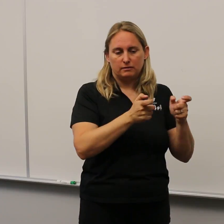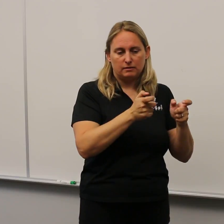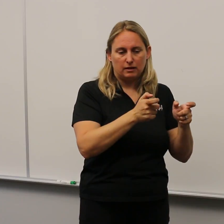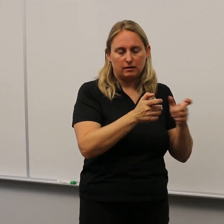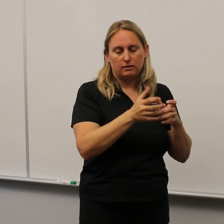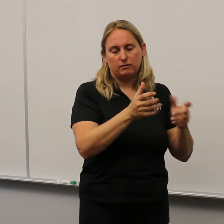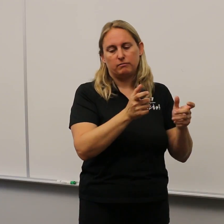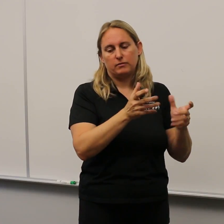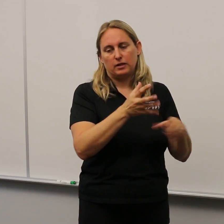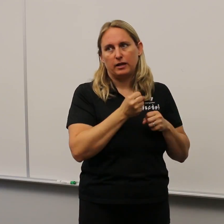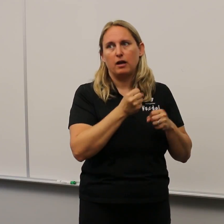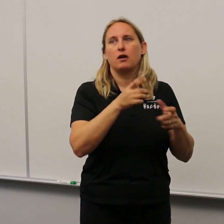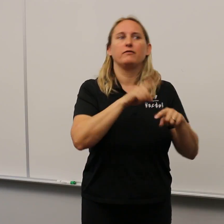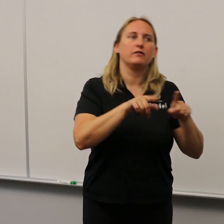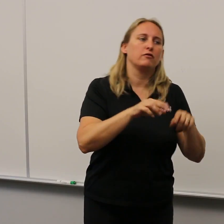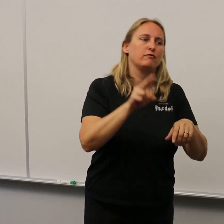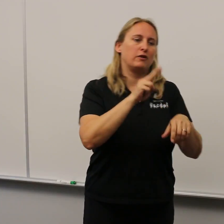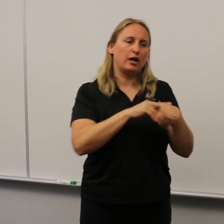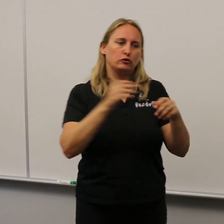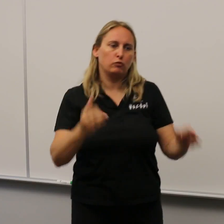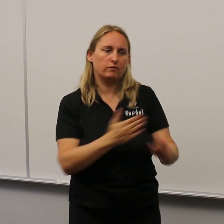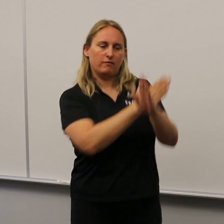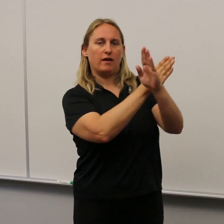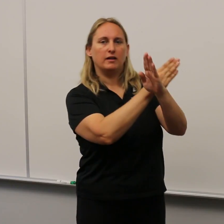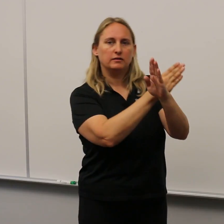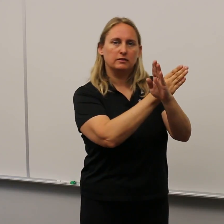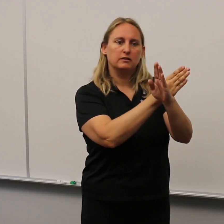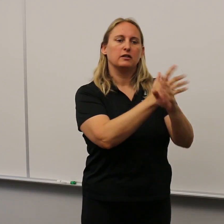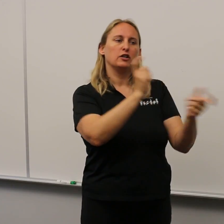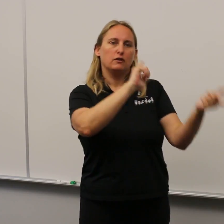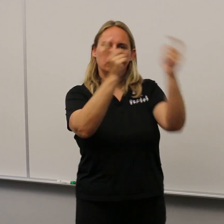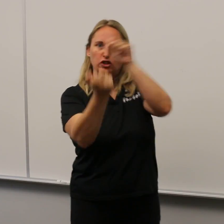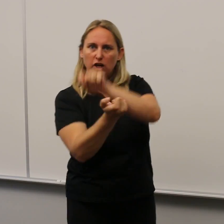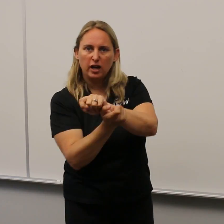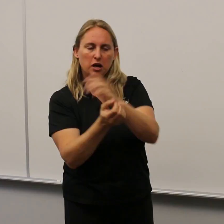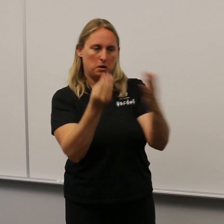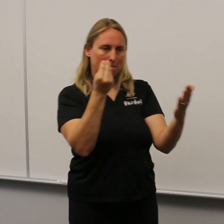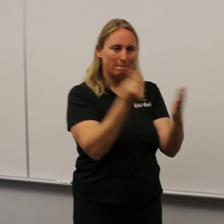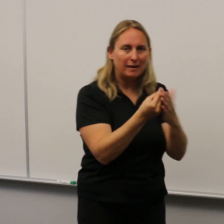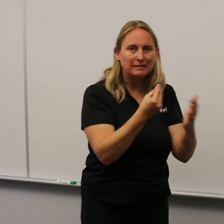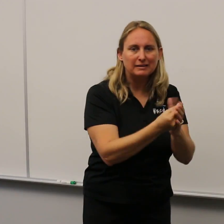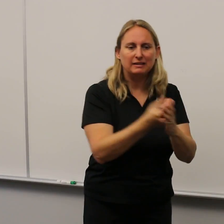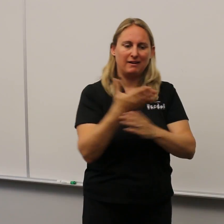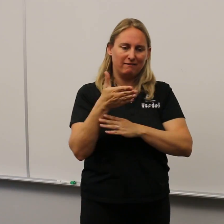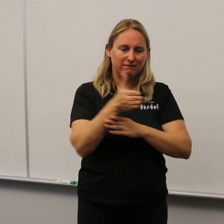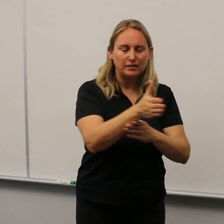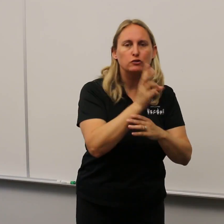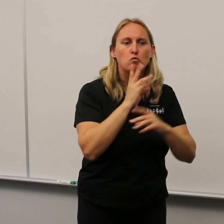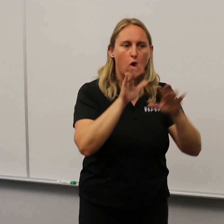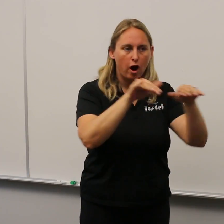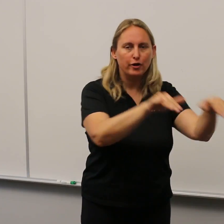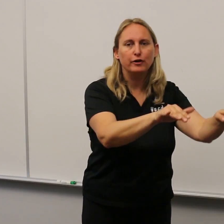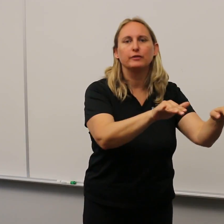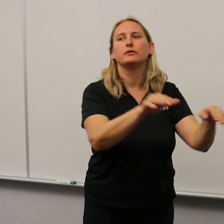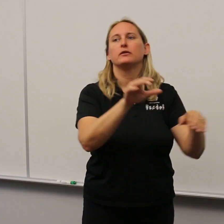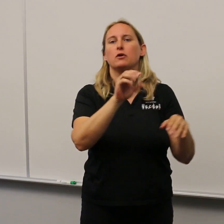like national defense, foreign affairs and trade, currency, fisheries and oceans, and citizenship and